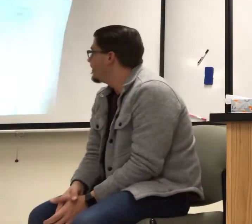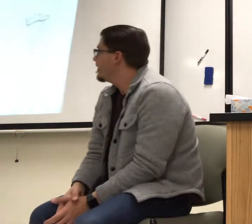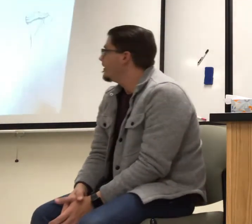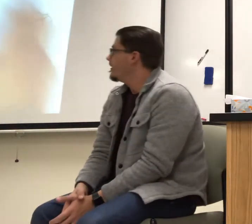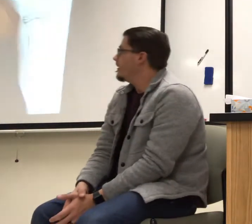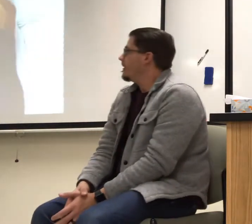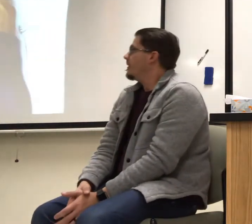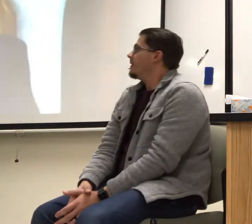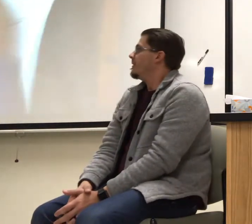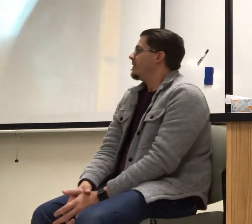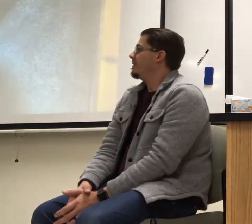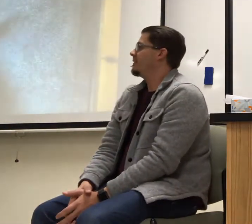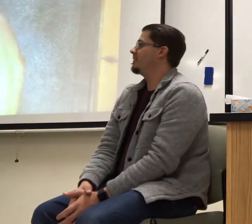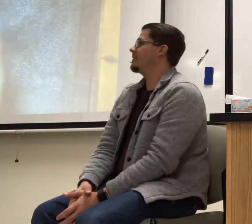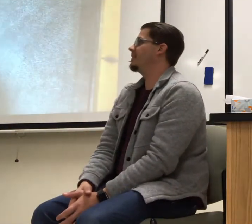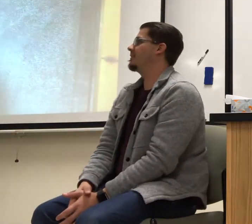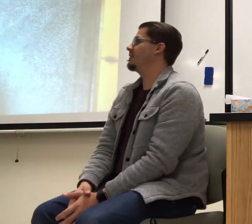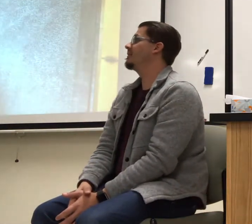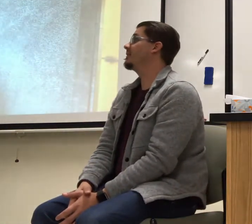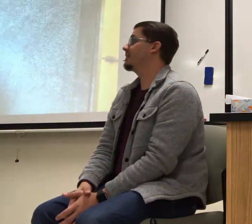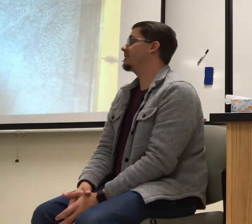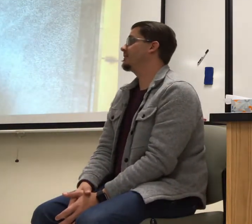What are the surface features of tib fin?